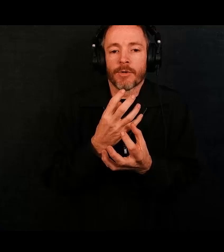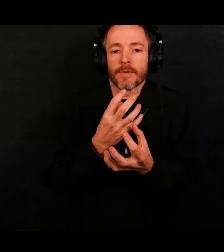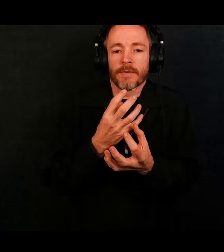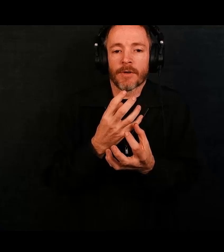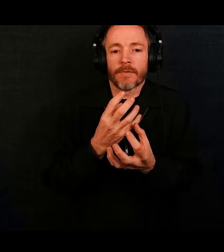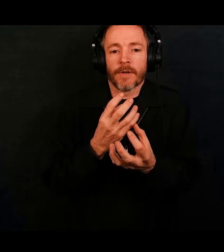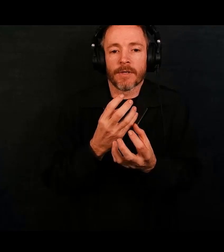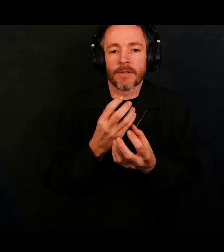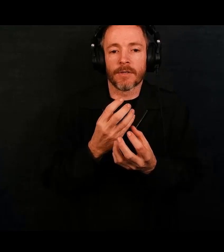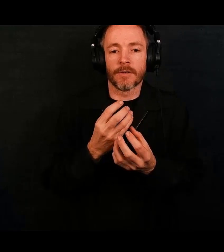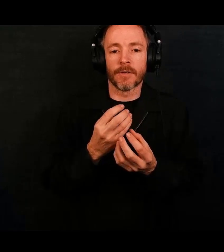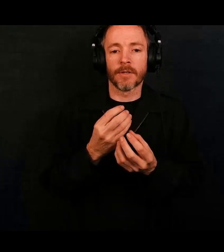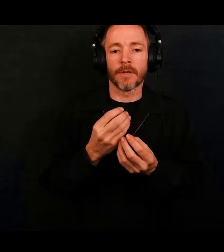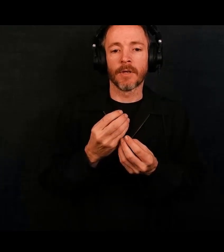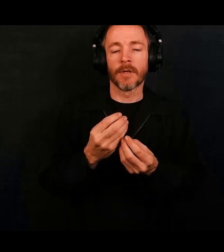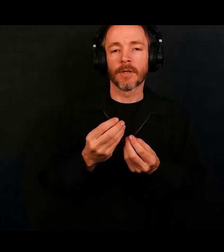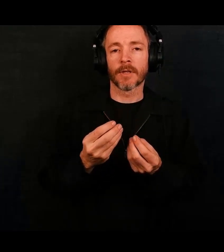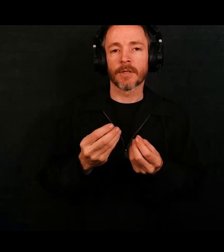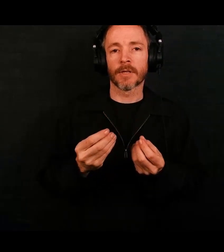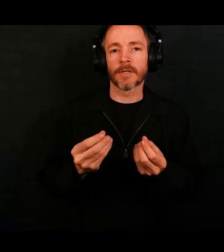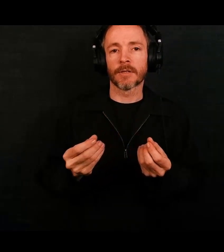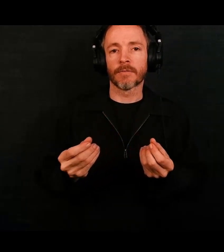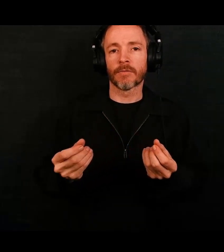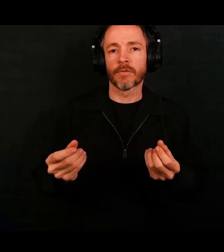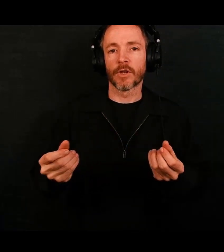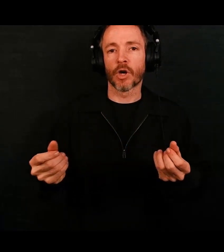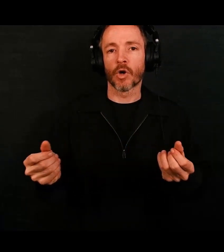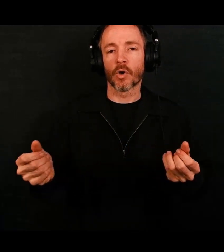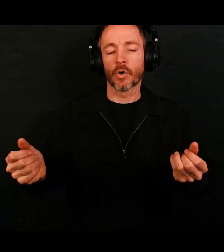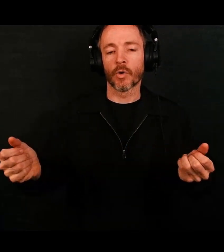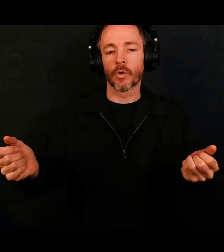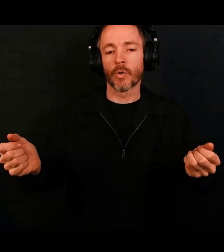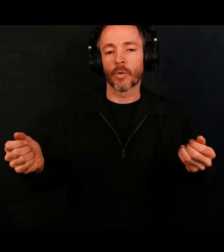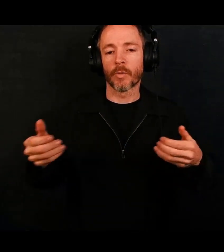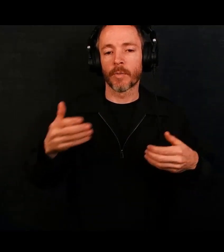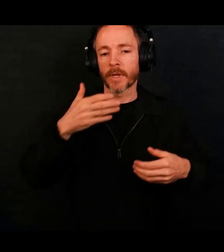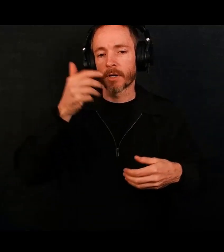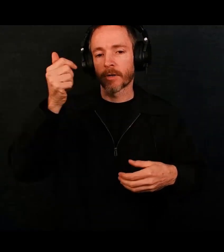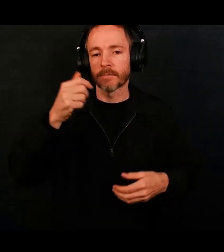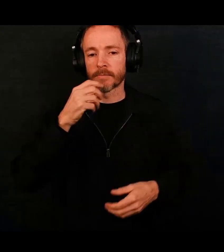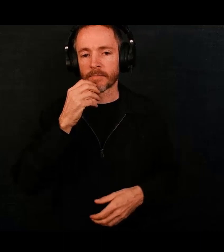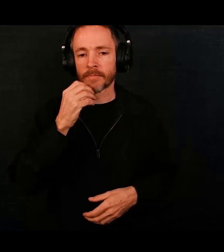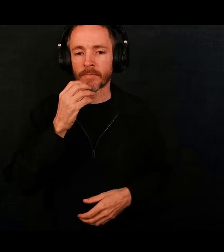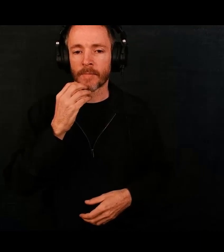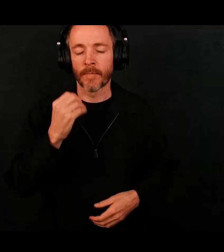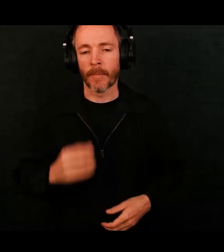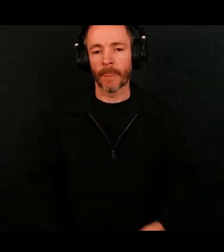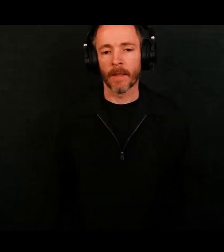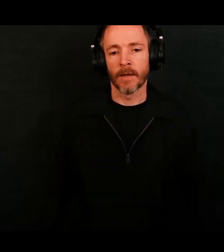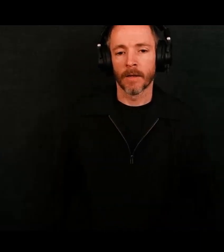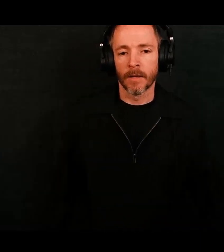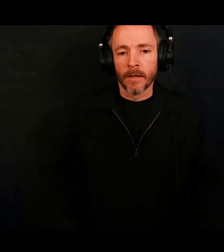not moving very fast, so that let it flow better.